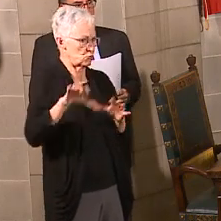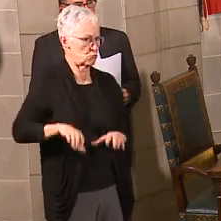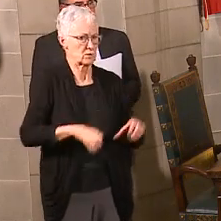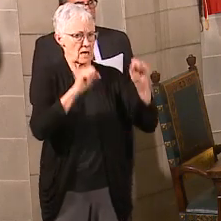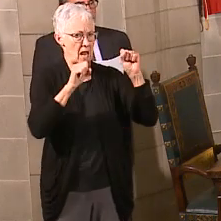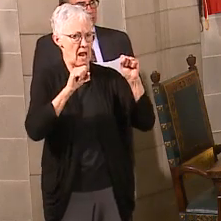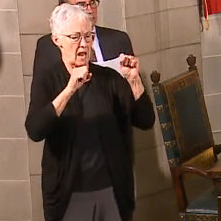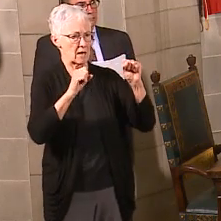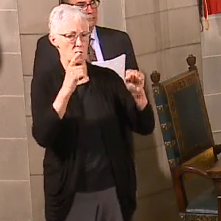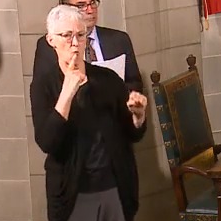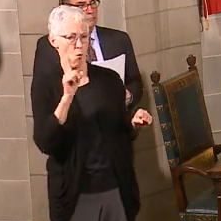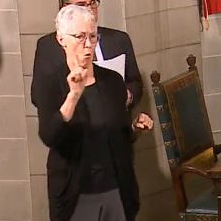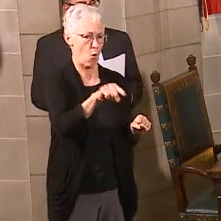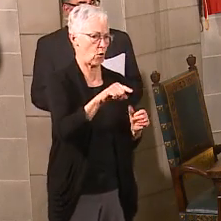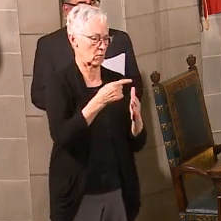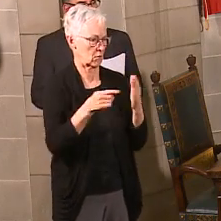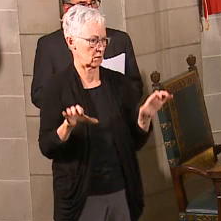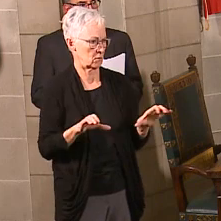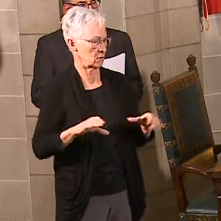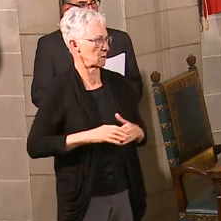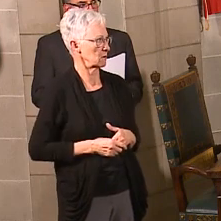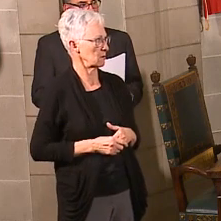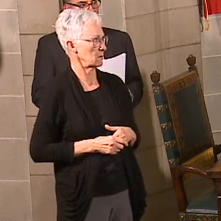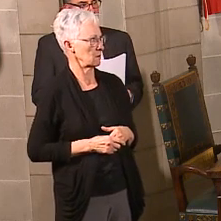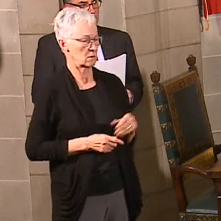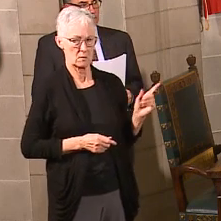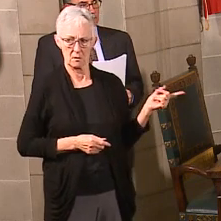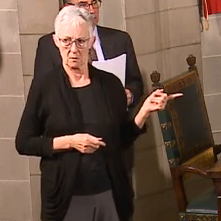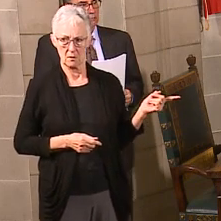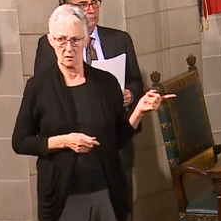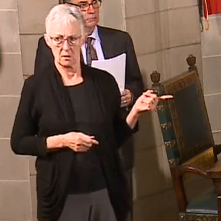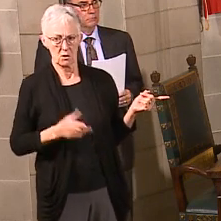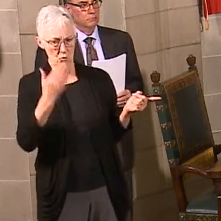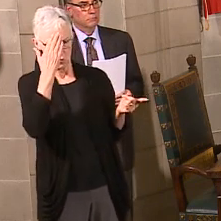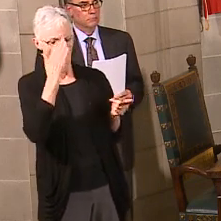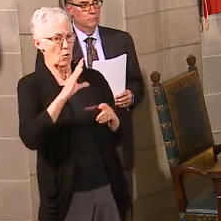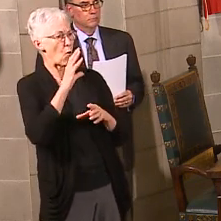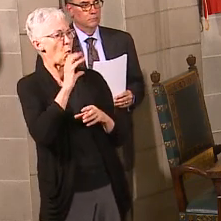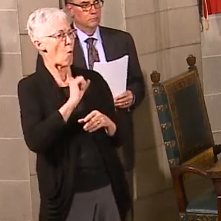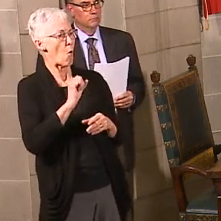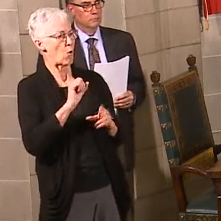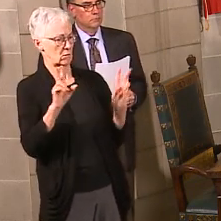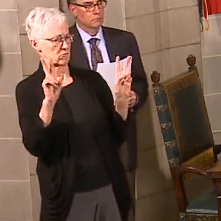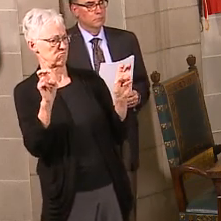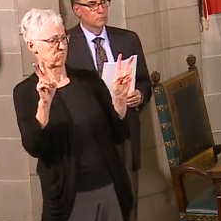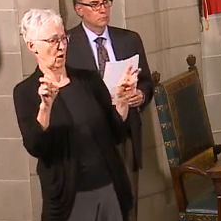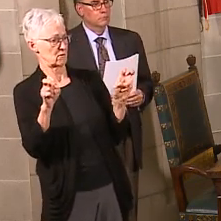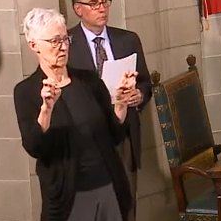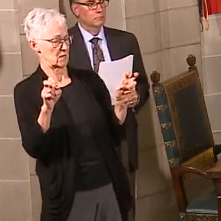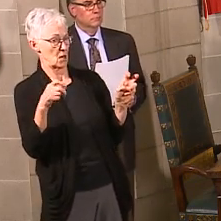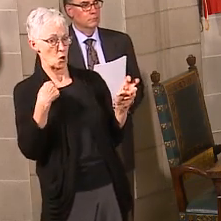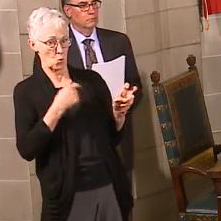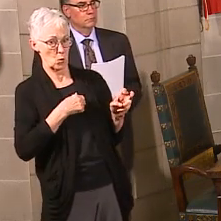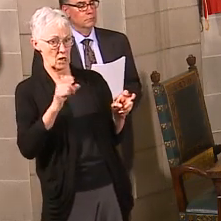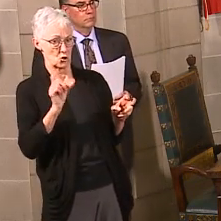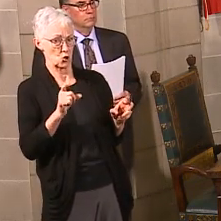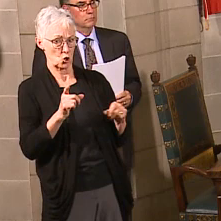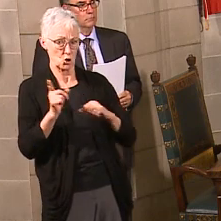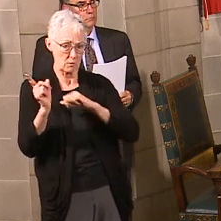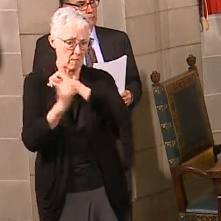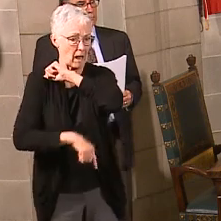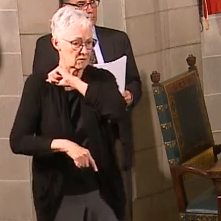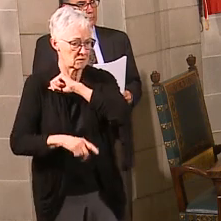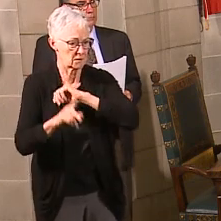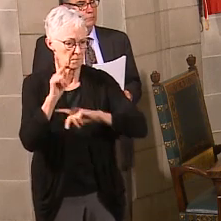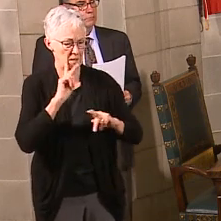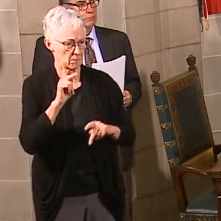think, what's the old saying, that if you only have a hammer, you think everything looks like a nail. Our approach has been to work with people collaboratively. That's what we've taken the entire